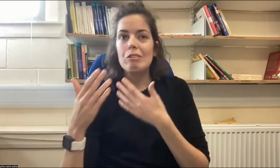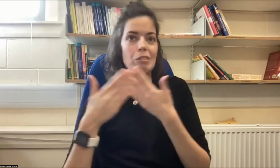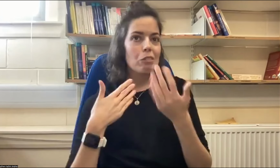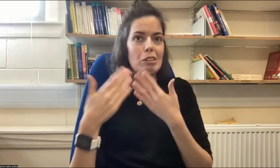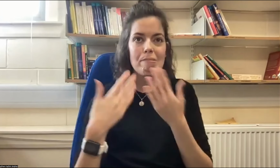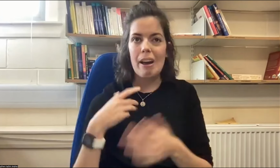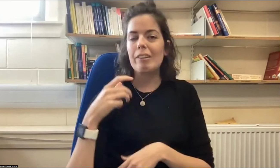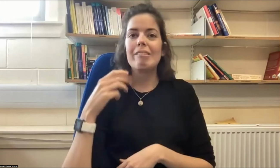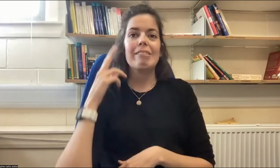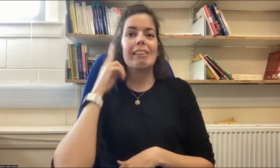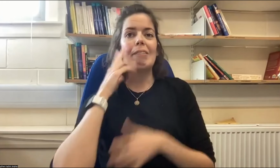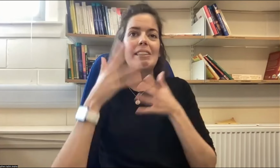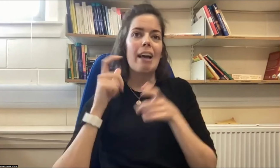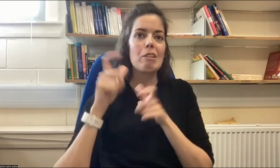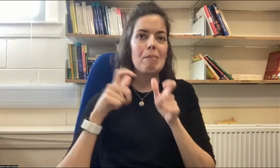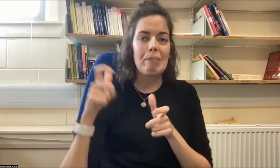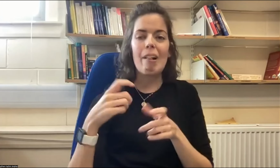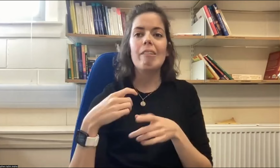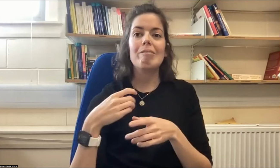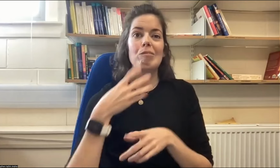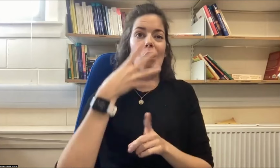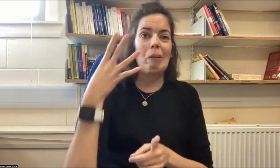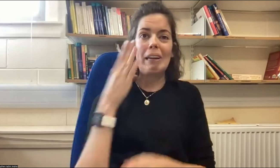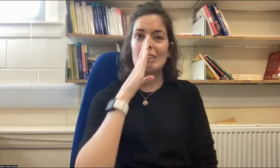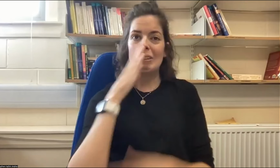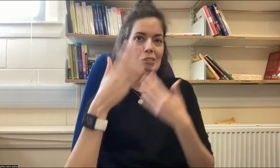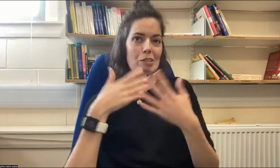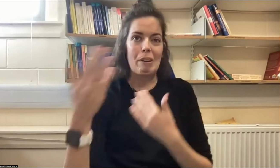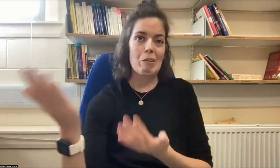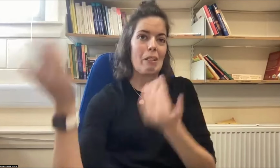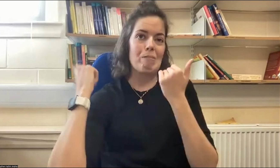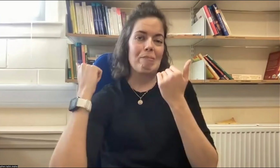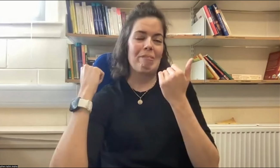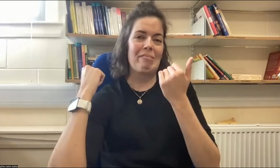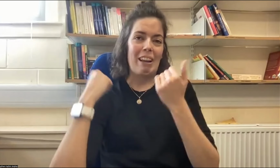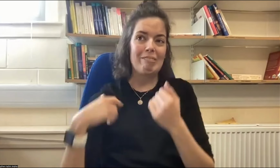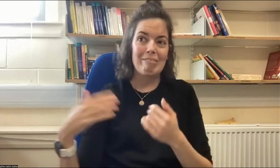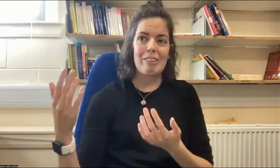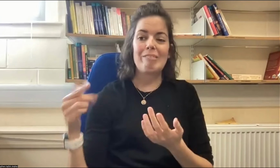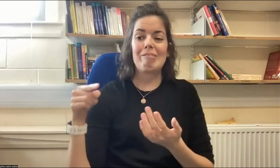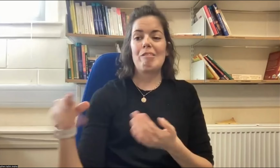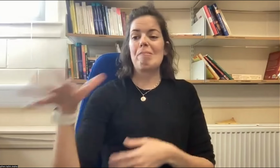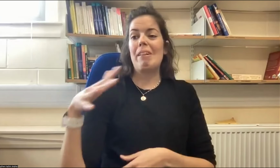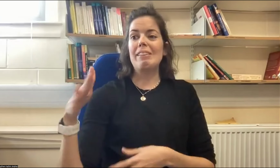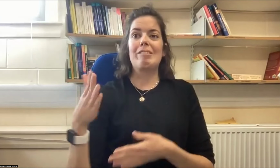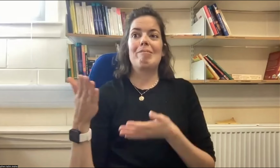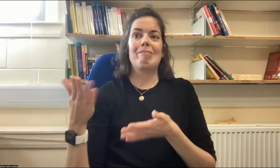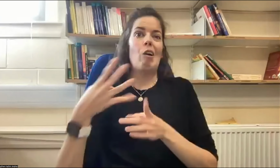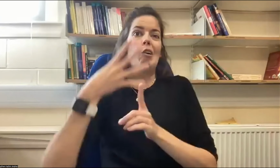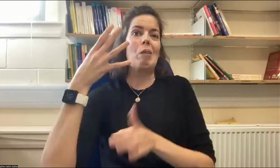many deaf people as we can, or sign language users, to the pub. Queer or straight, it doesn't